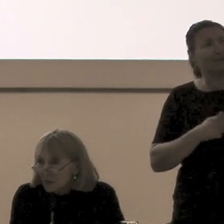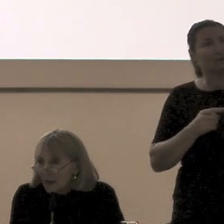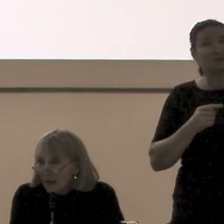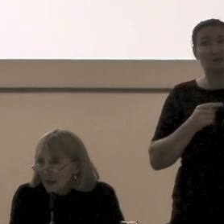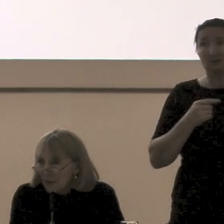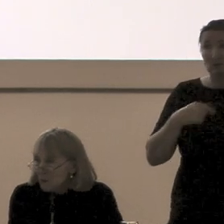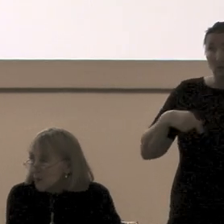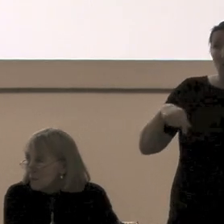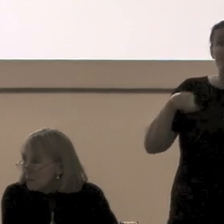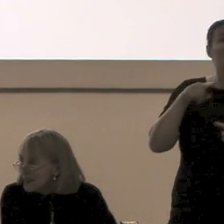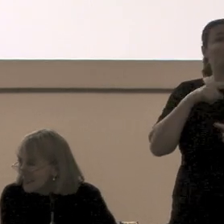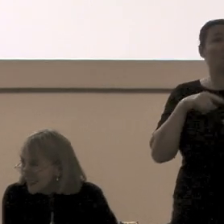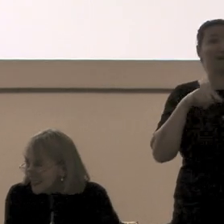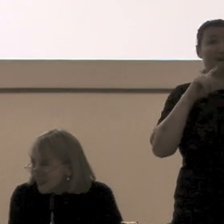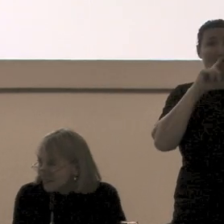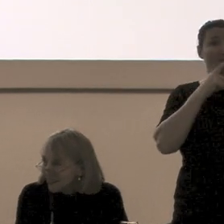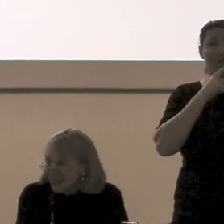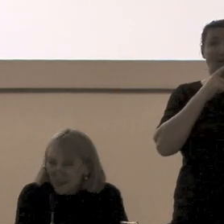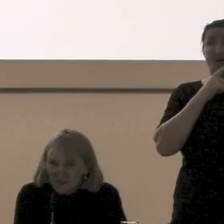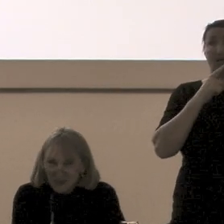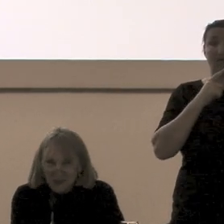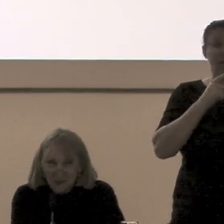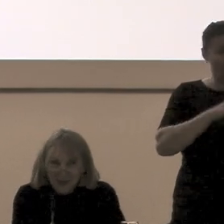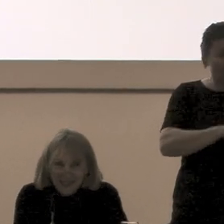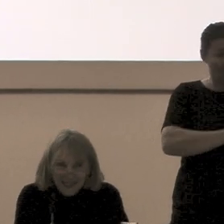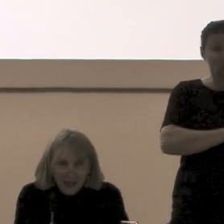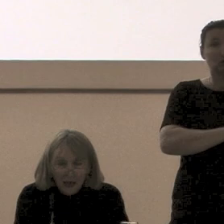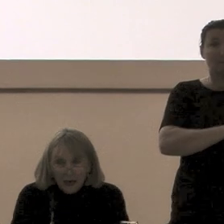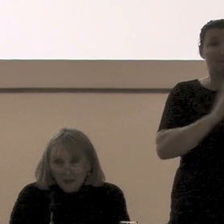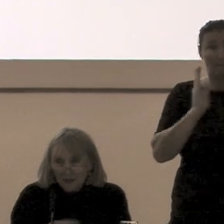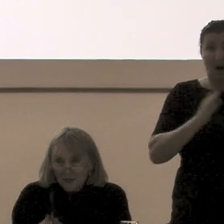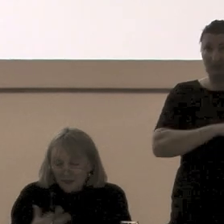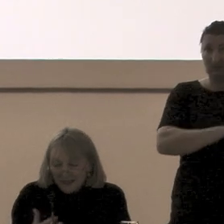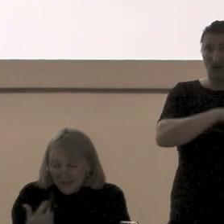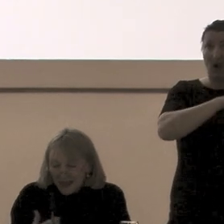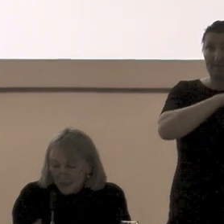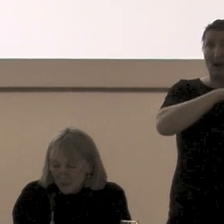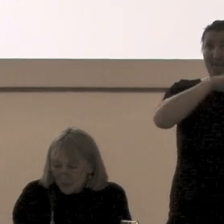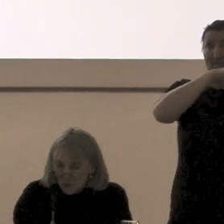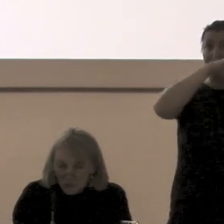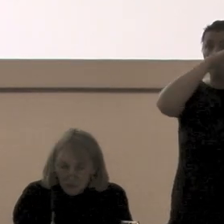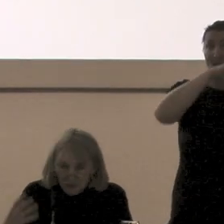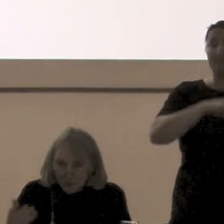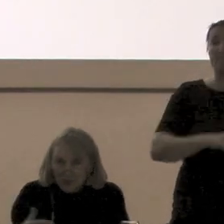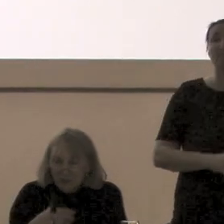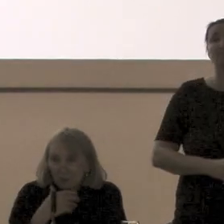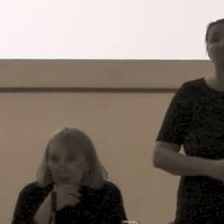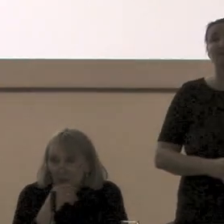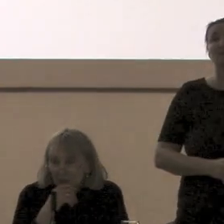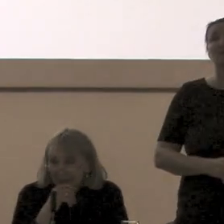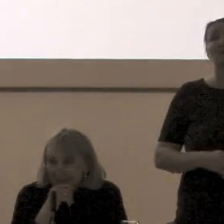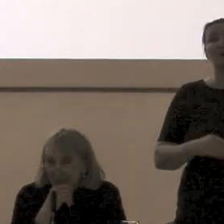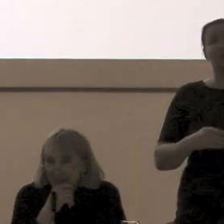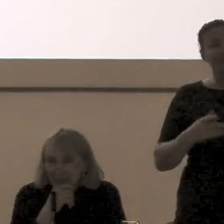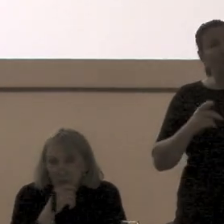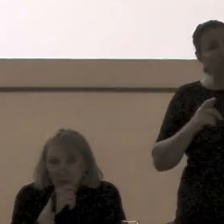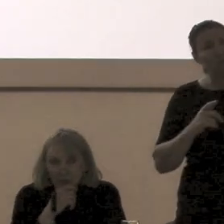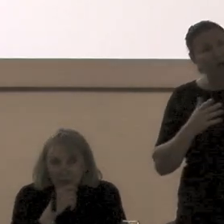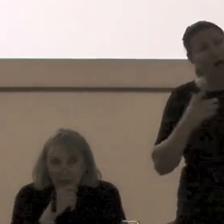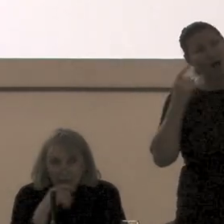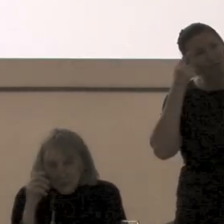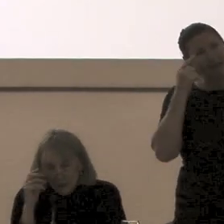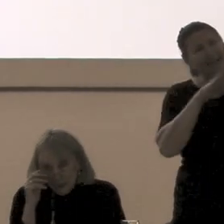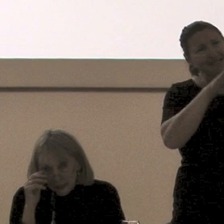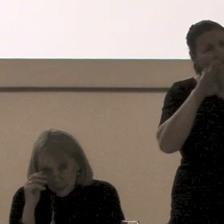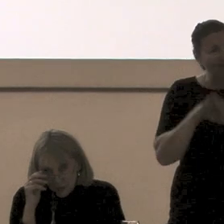so at the bottom, it can't really get much worse. And I think things are happening, which I won't go into, but I do get a sense